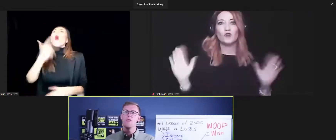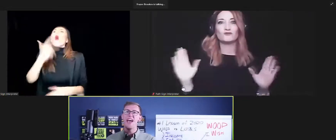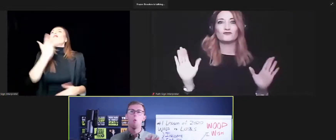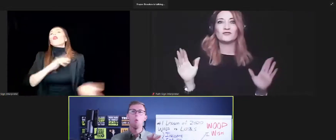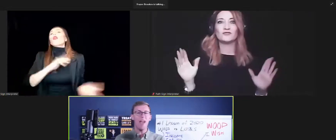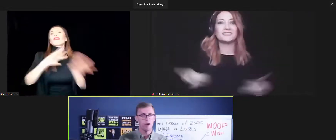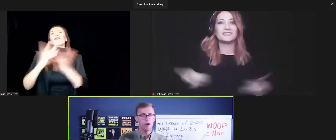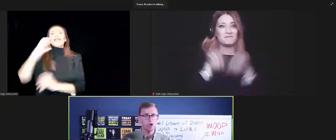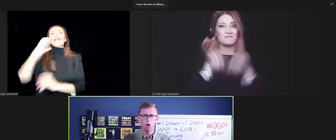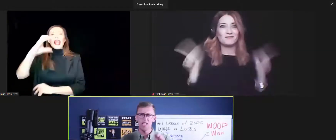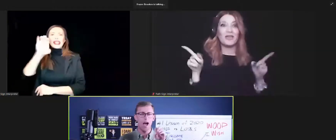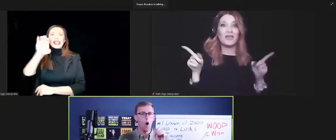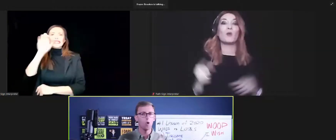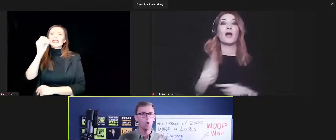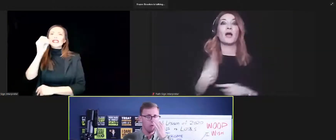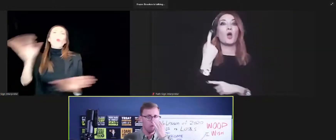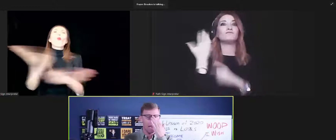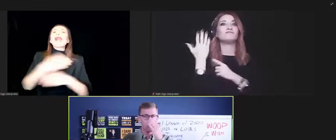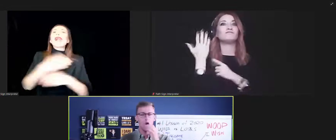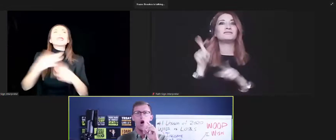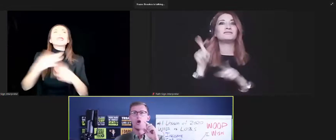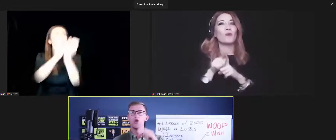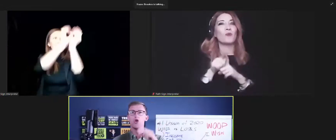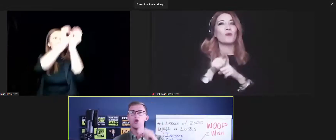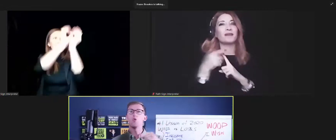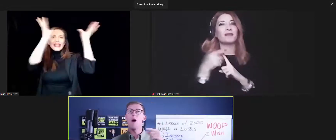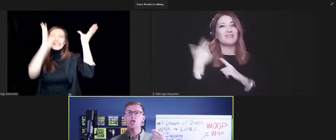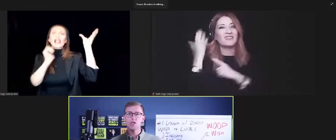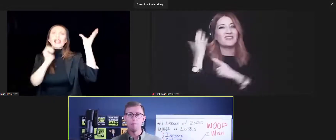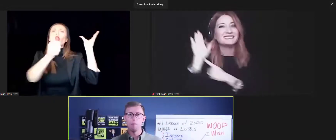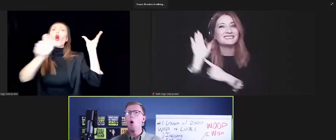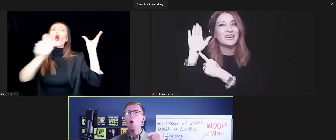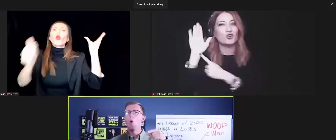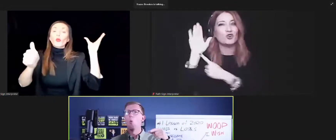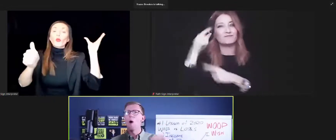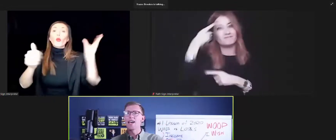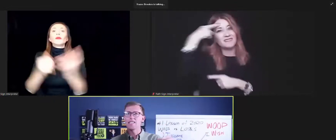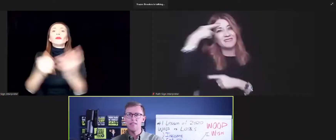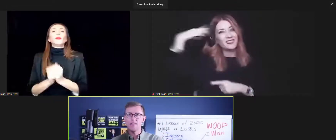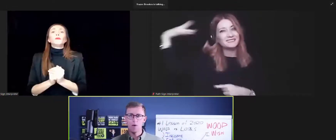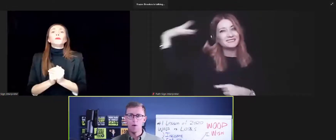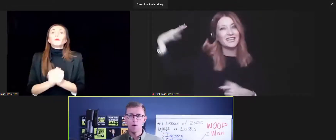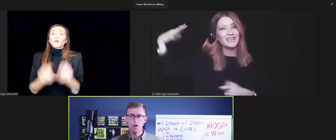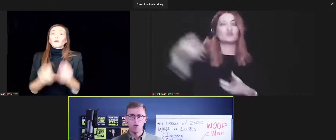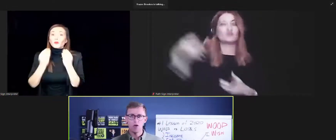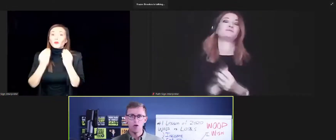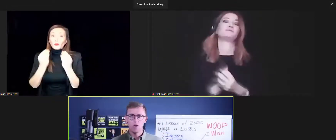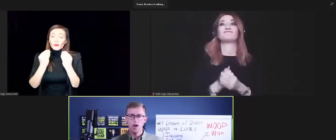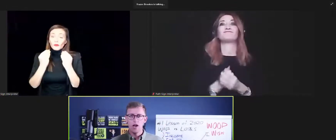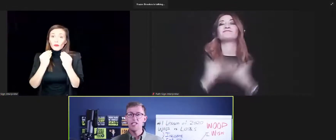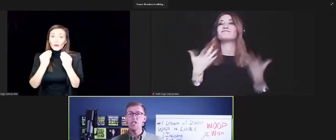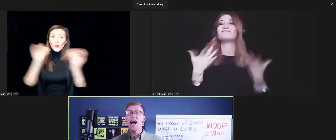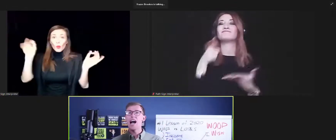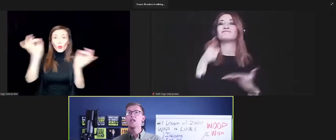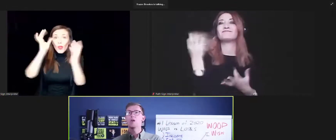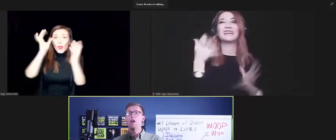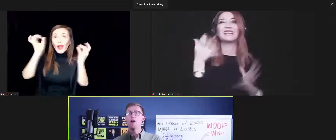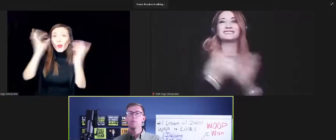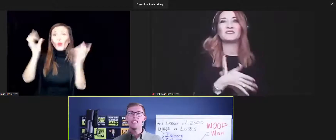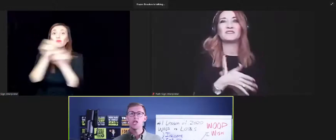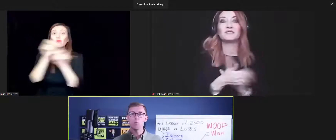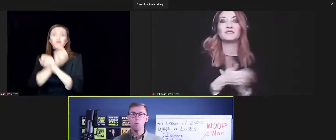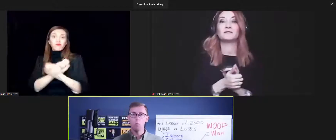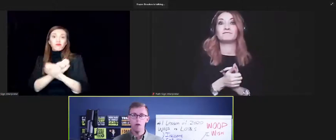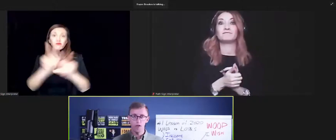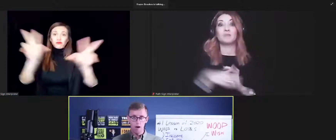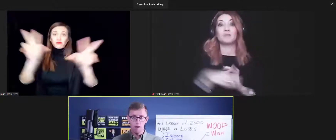their wish, what's their ultimate wish? You ask them, why is that their wish? This is actually one of the places